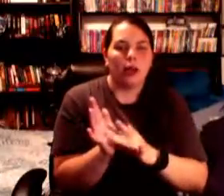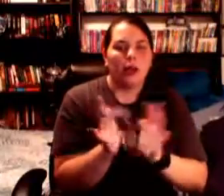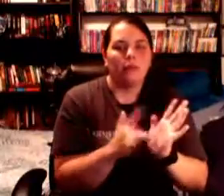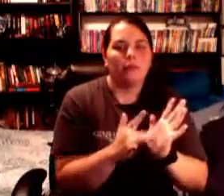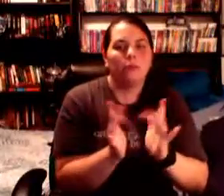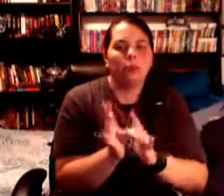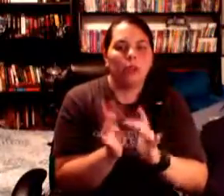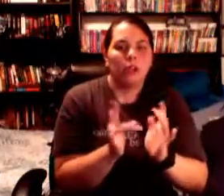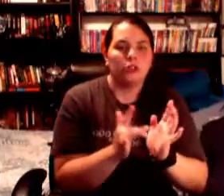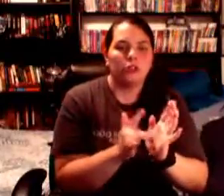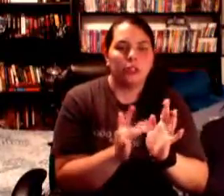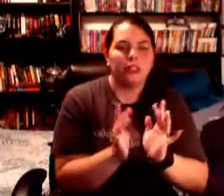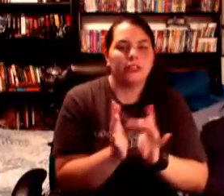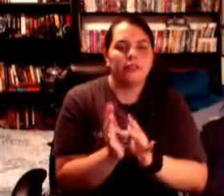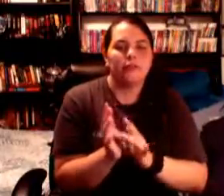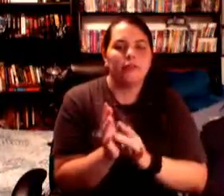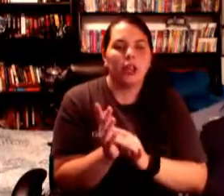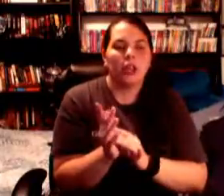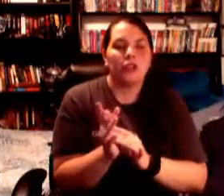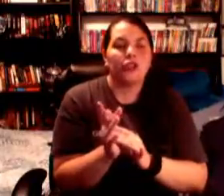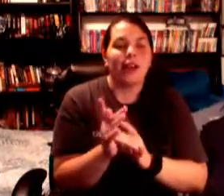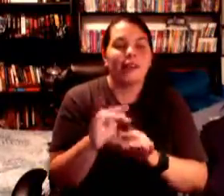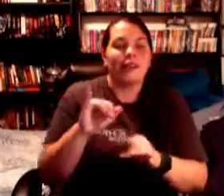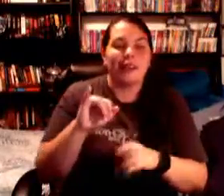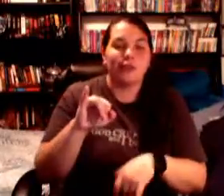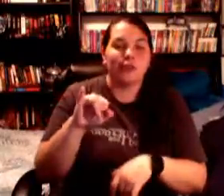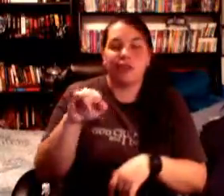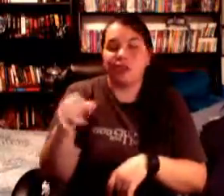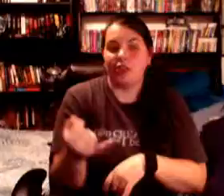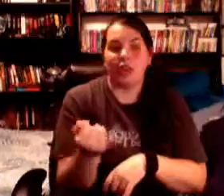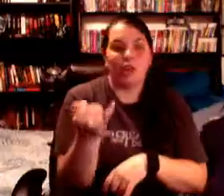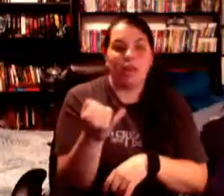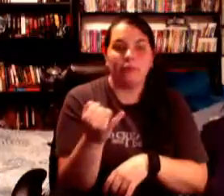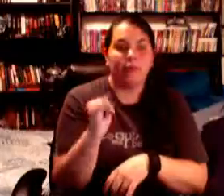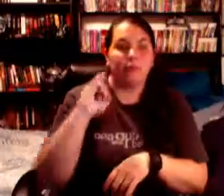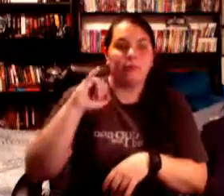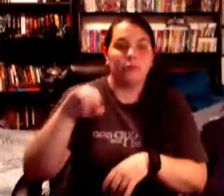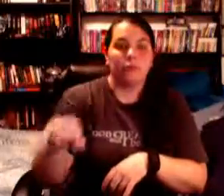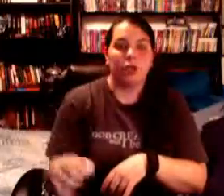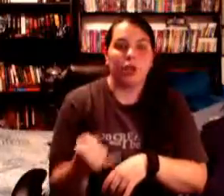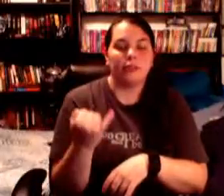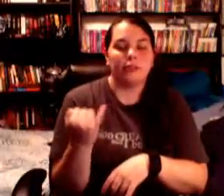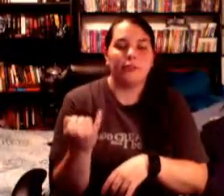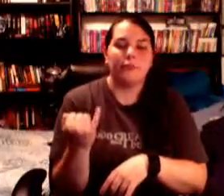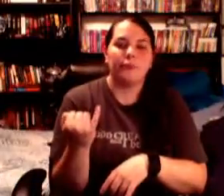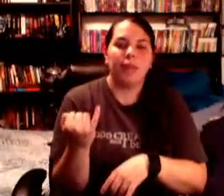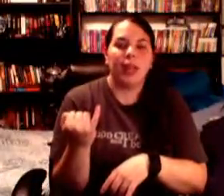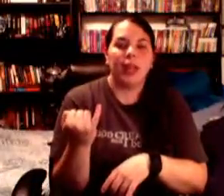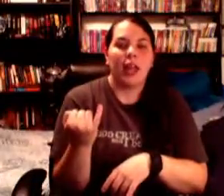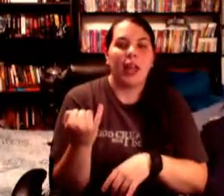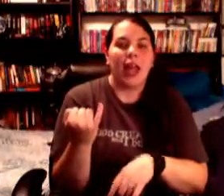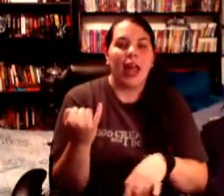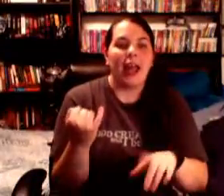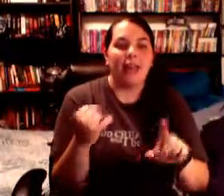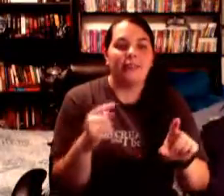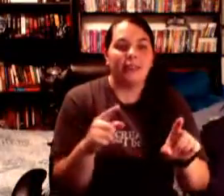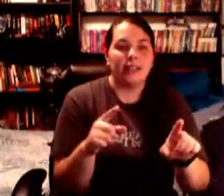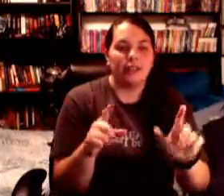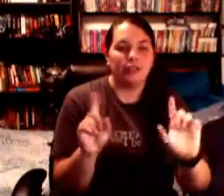right hand. So Jesus. Just is just the sign J. Just. As is